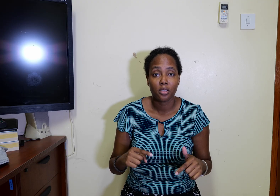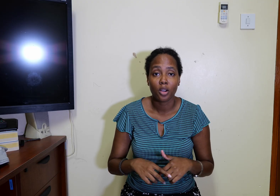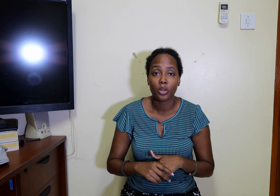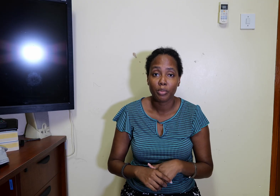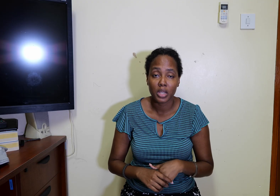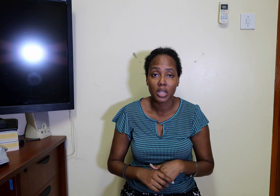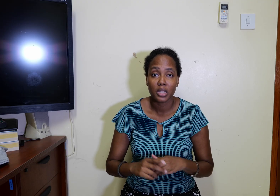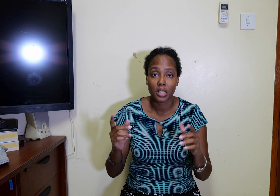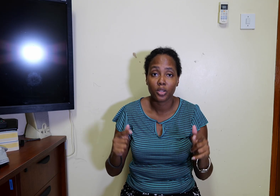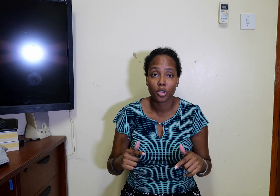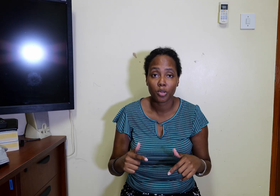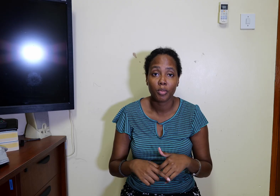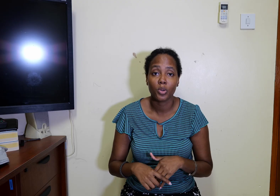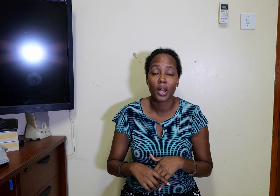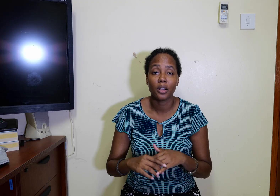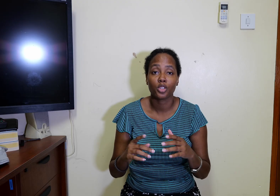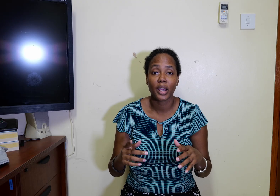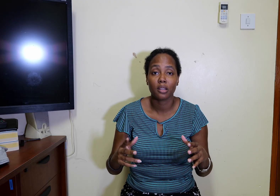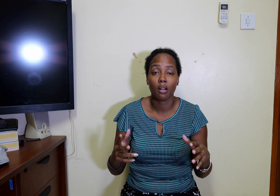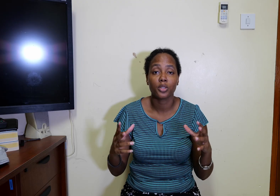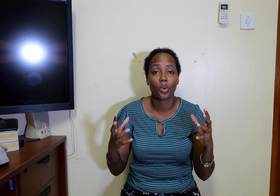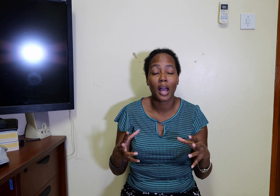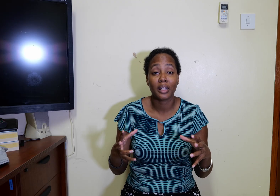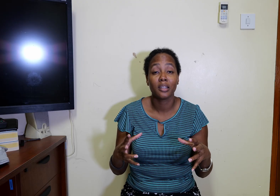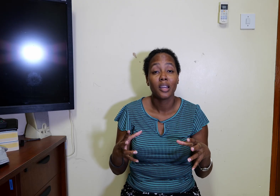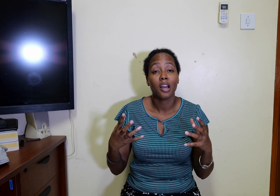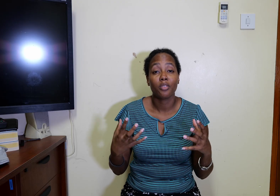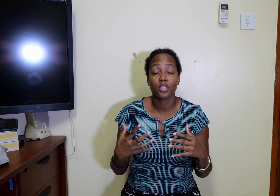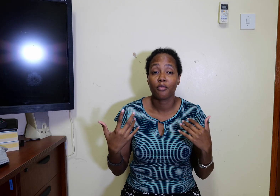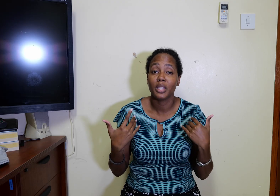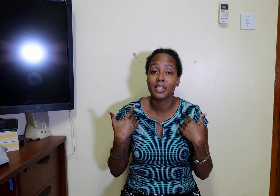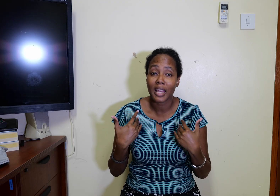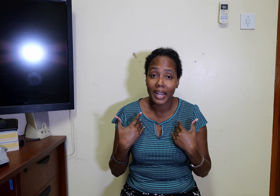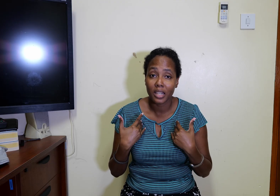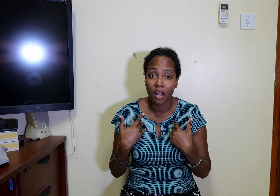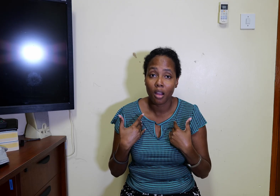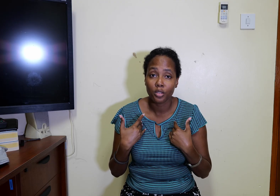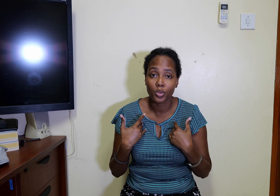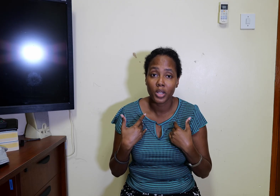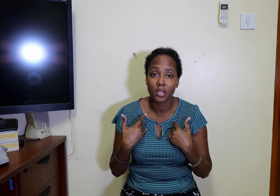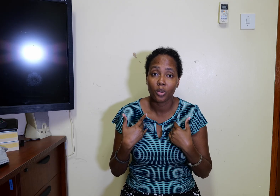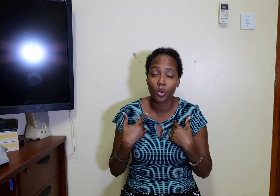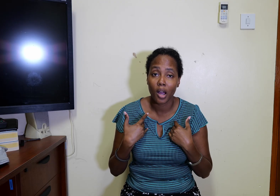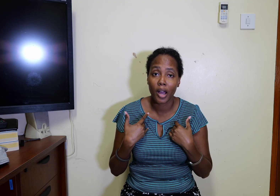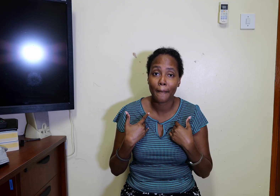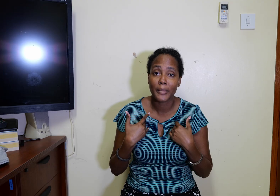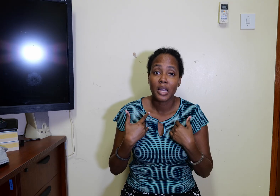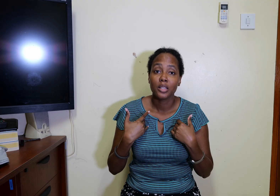song will be in the description below. I'll try to also add a version of me signing along to it, so